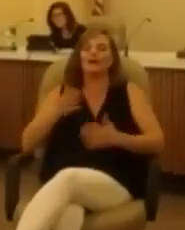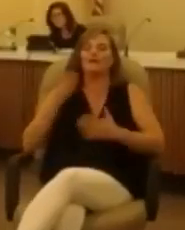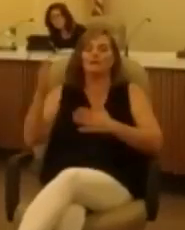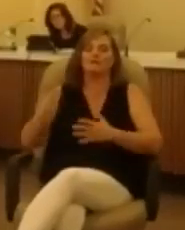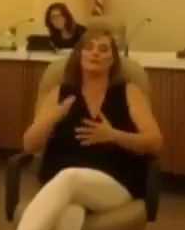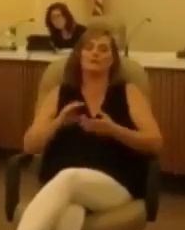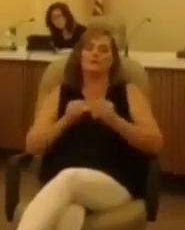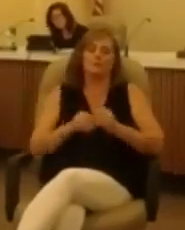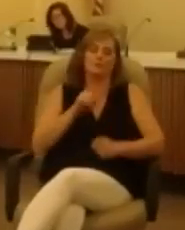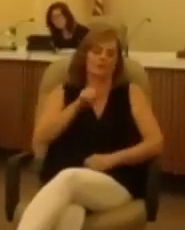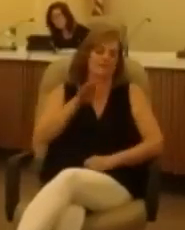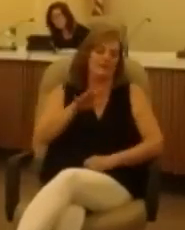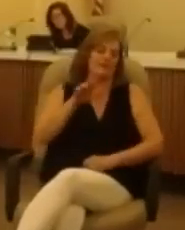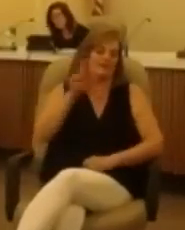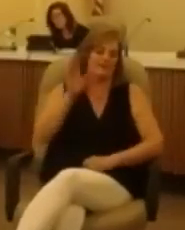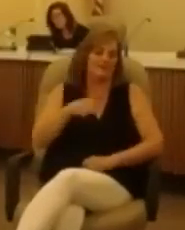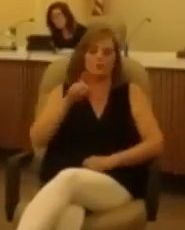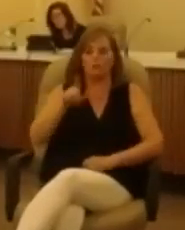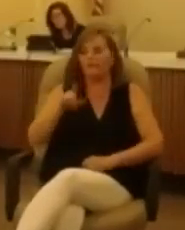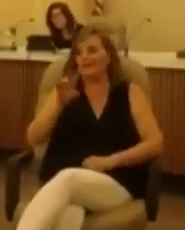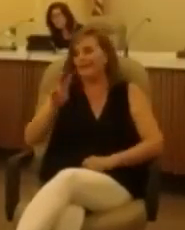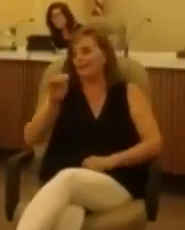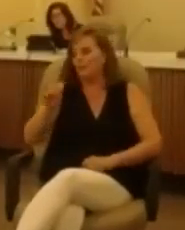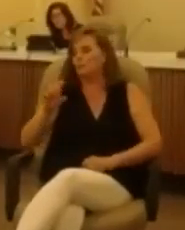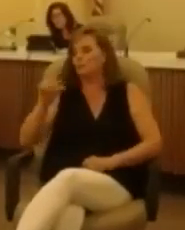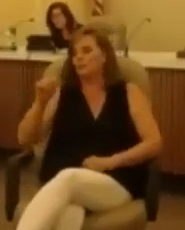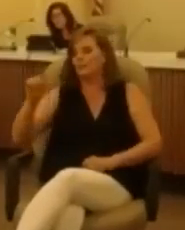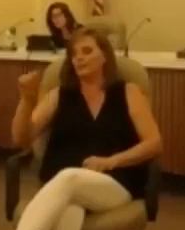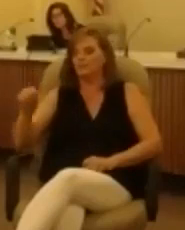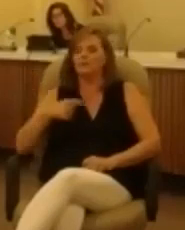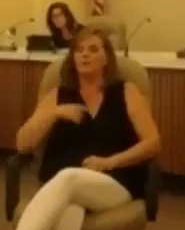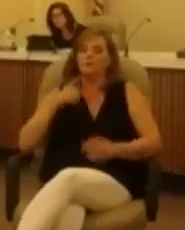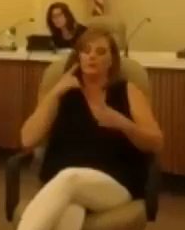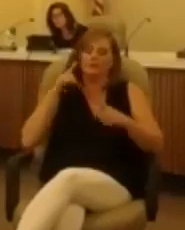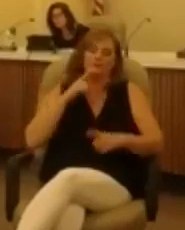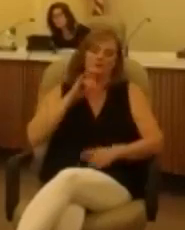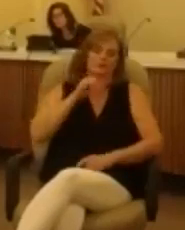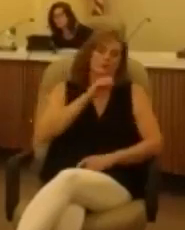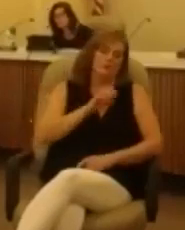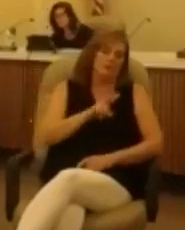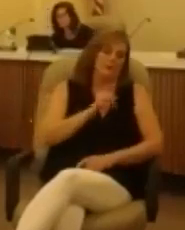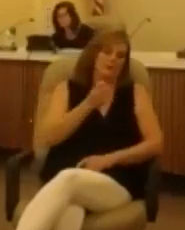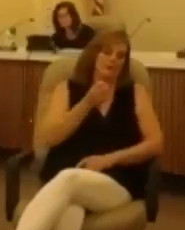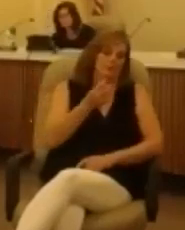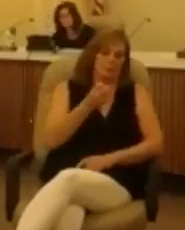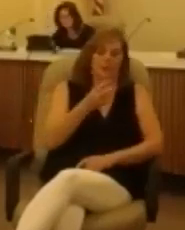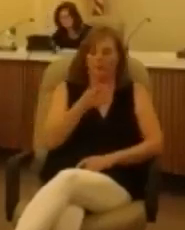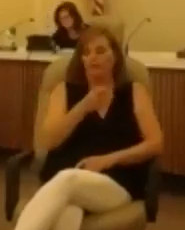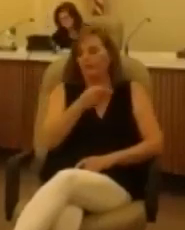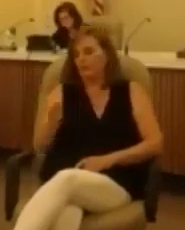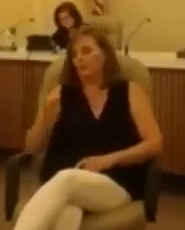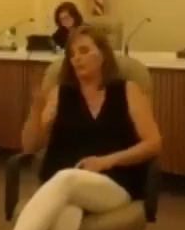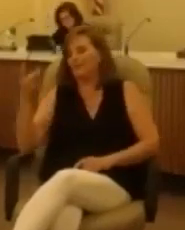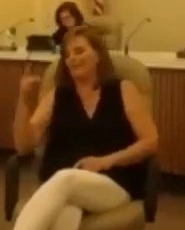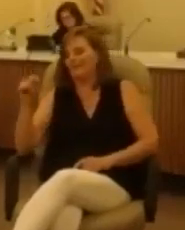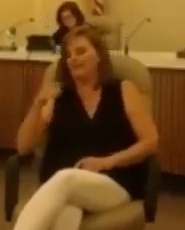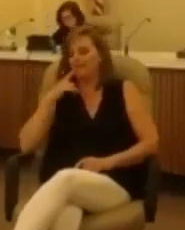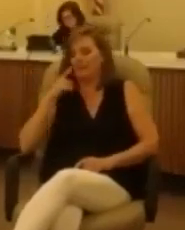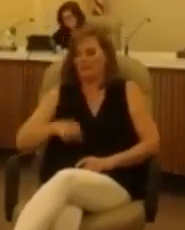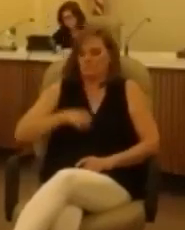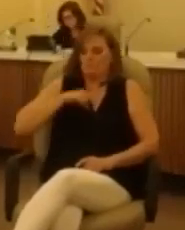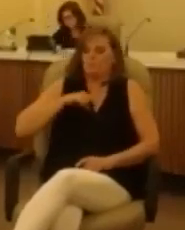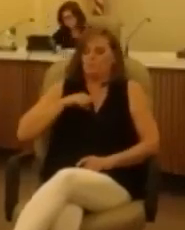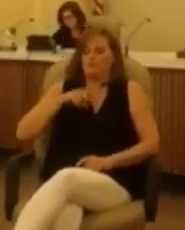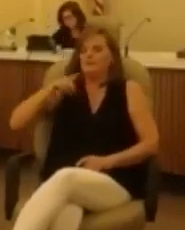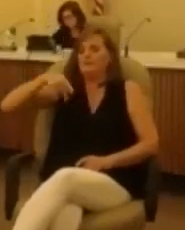number 15-180, 2020 to proclaim July 12th to 18th as Pride Week in Henrietta. Second.